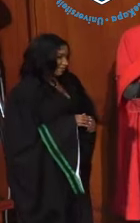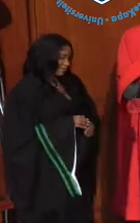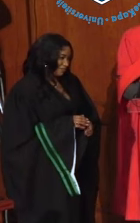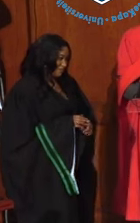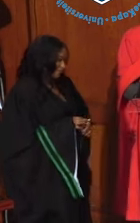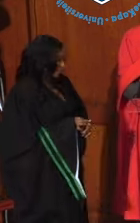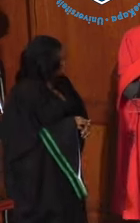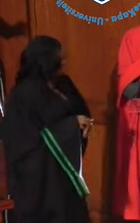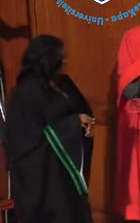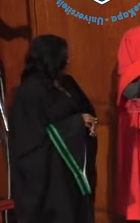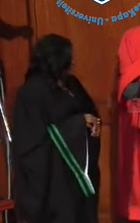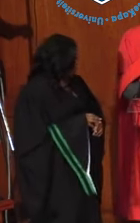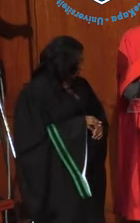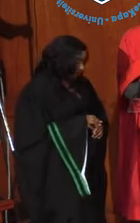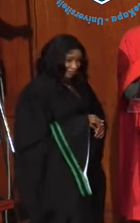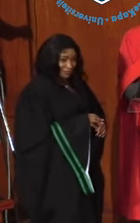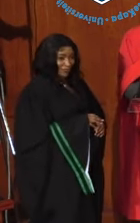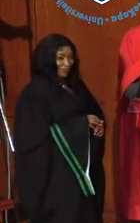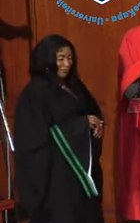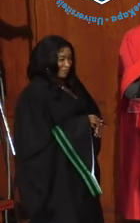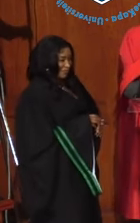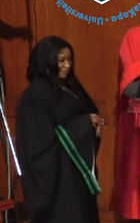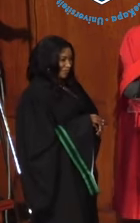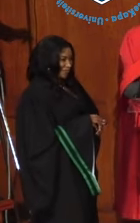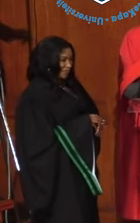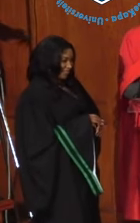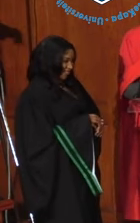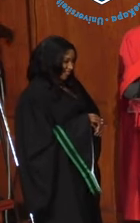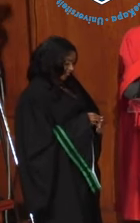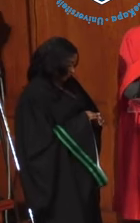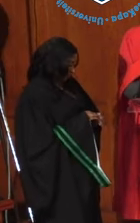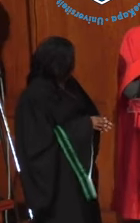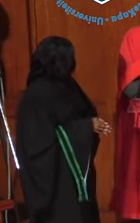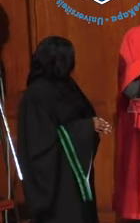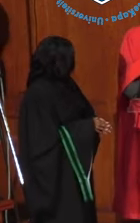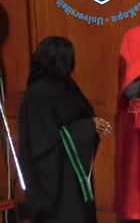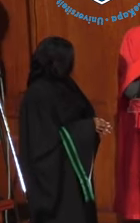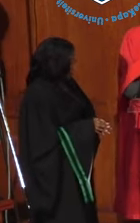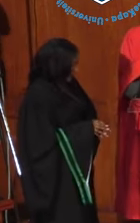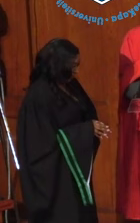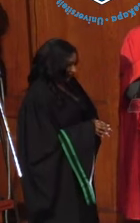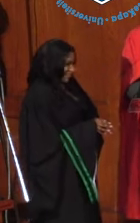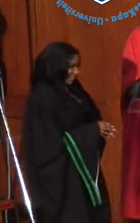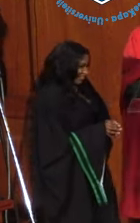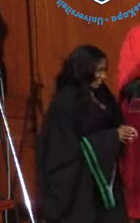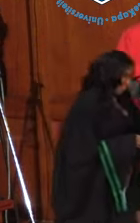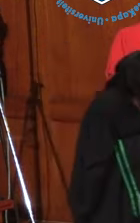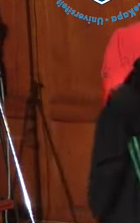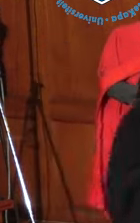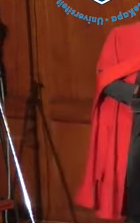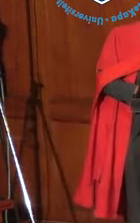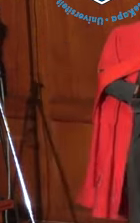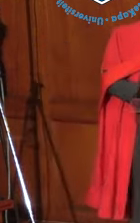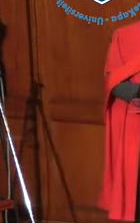For Bachelor of Science, Honors in Geographical Information Systems, Flessie Sunika Mpanza.